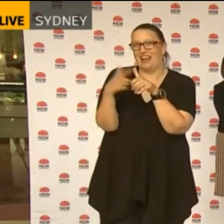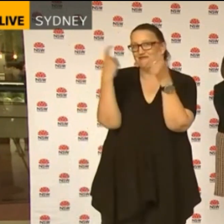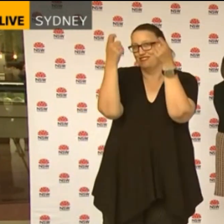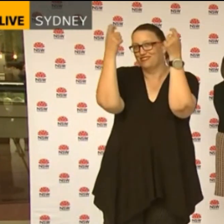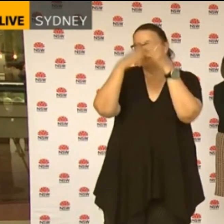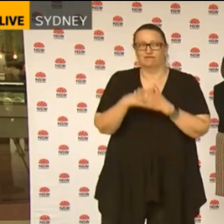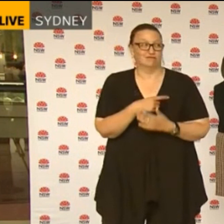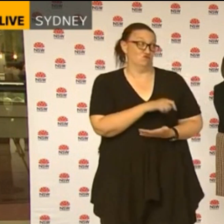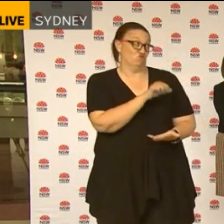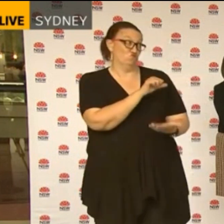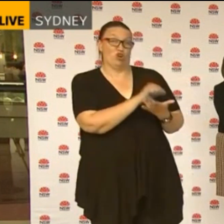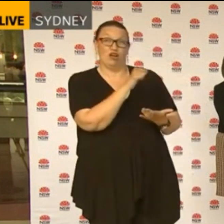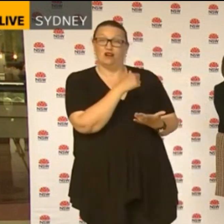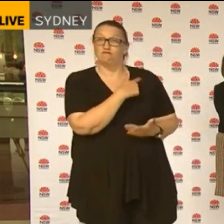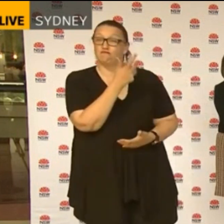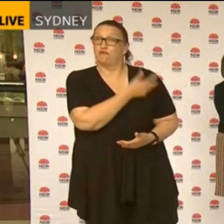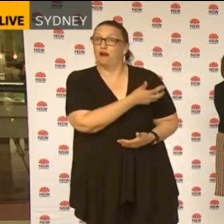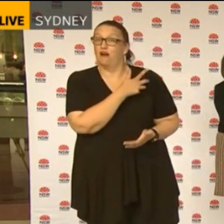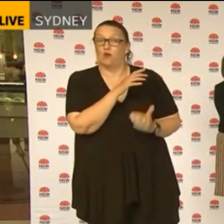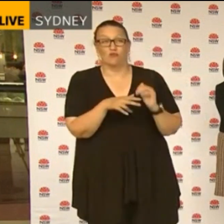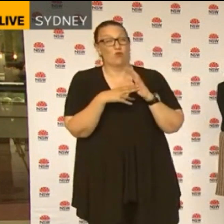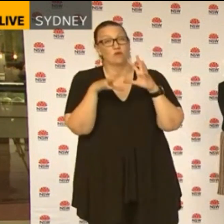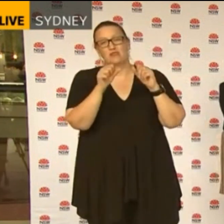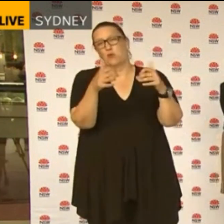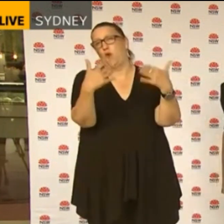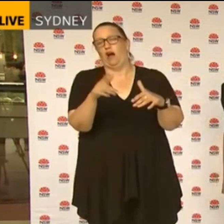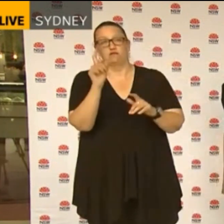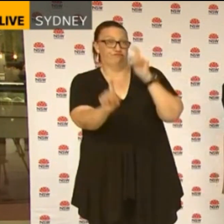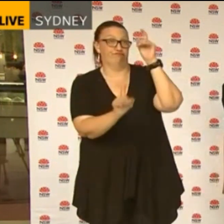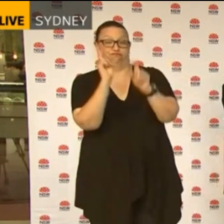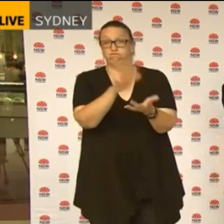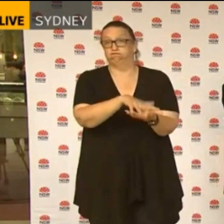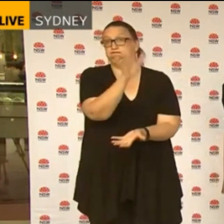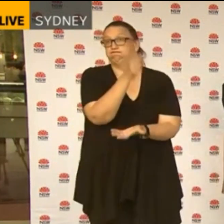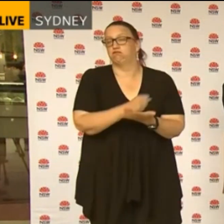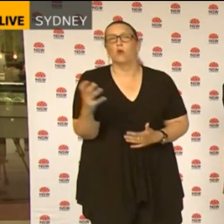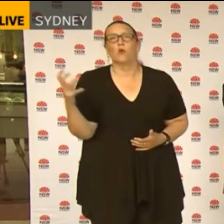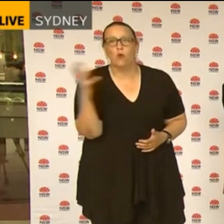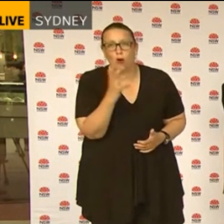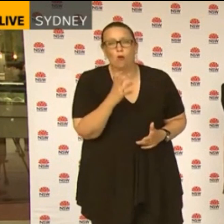out in numbers like we've never seen to get tested. Can I just say,